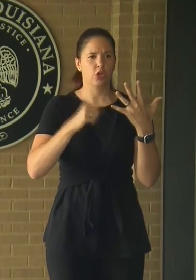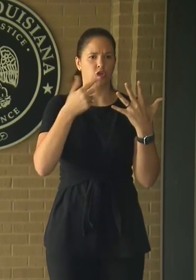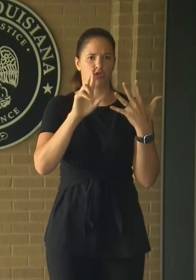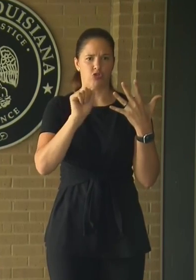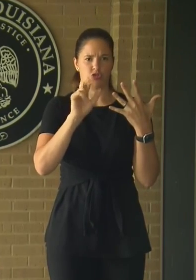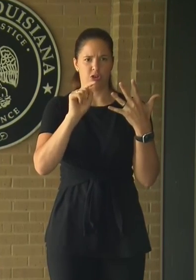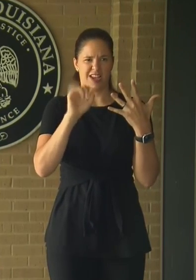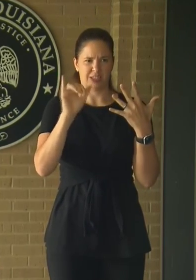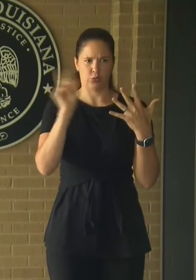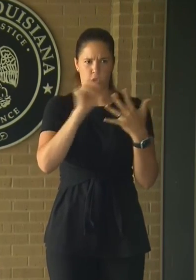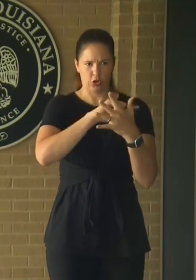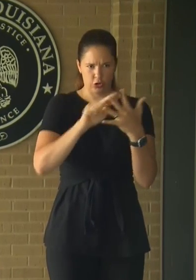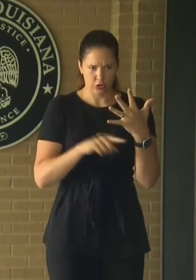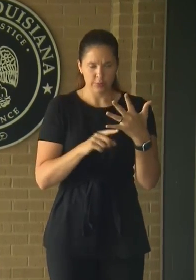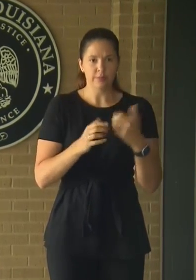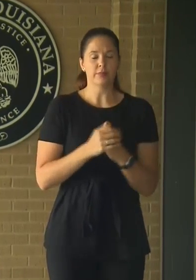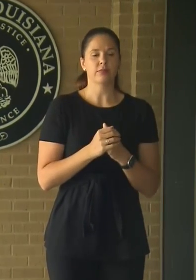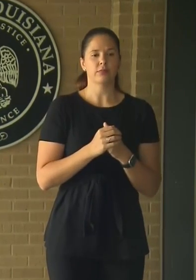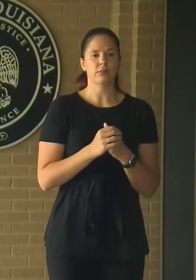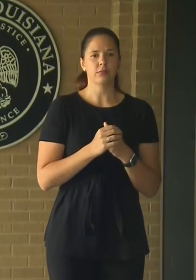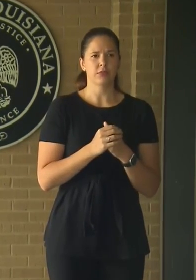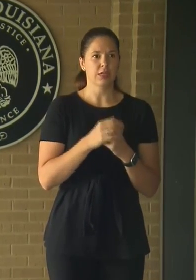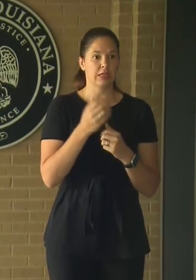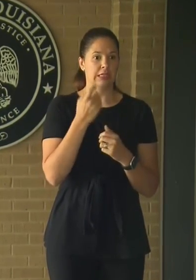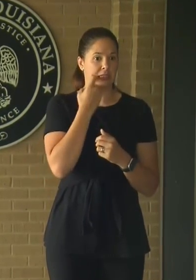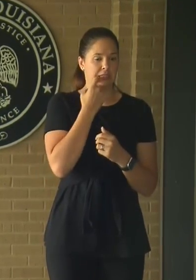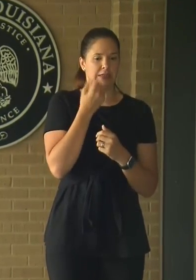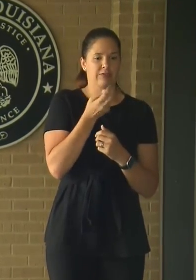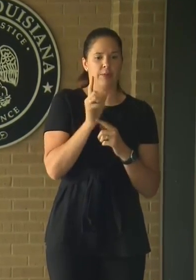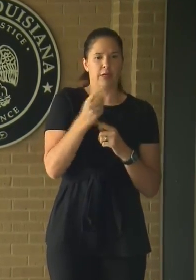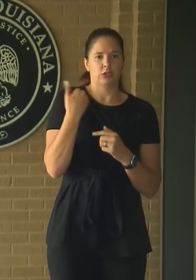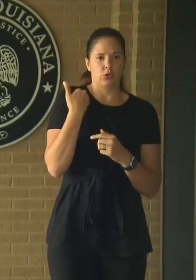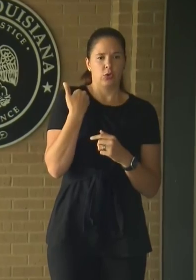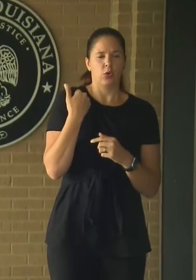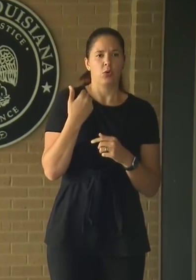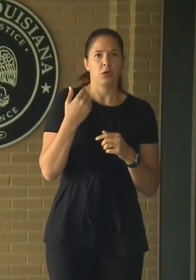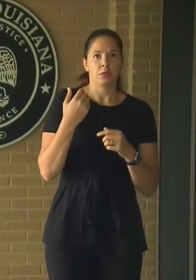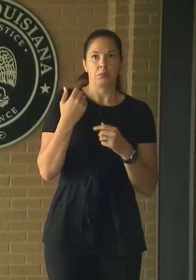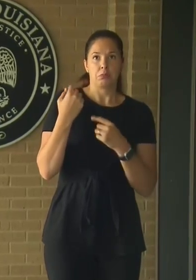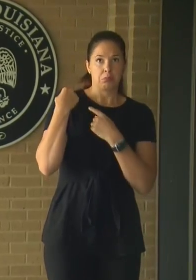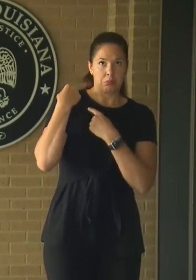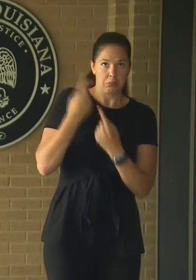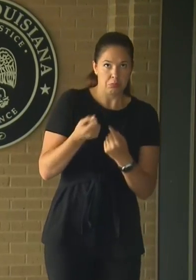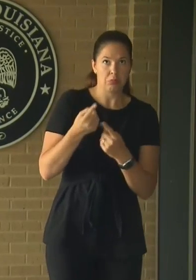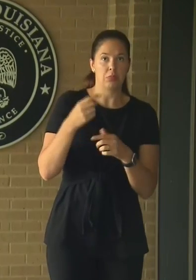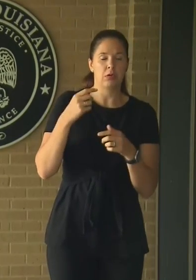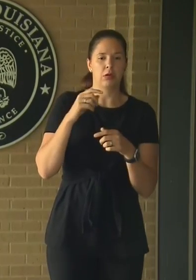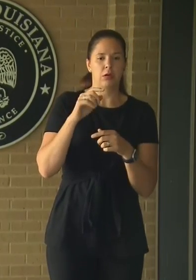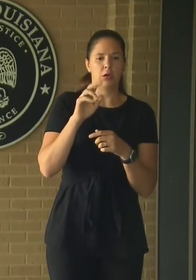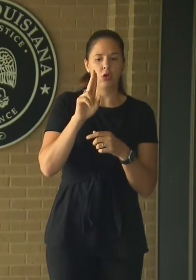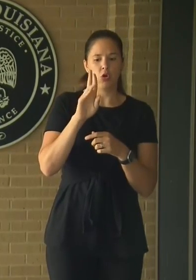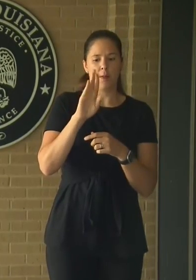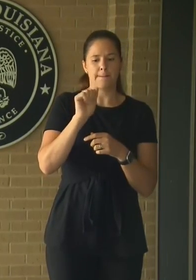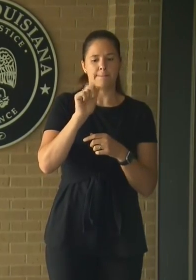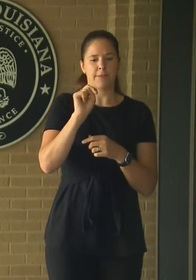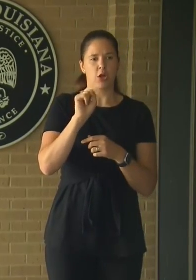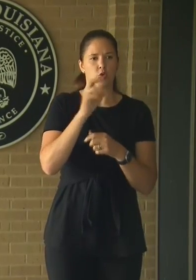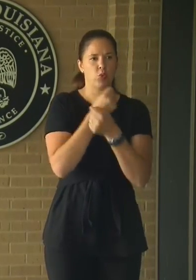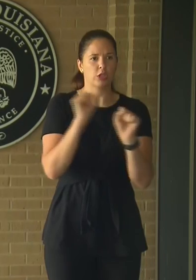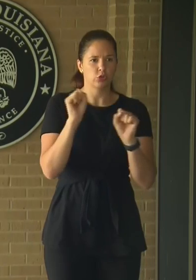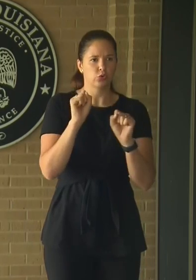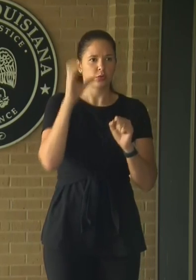Grant. As of a few minutes ago, Urban Search and Rescue had conducted 4,000 secondary searches